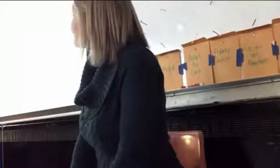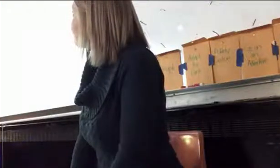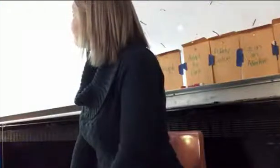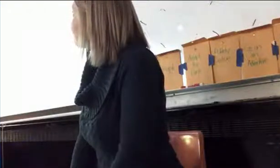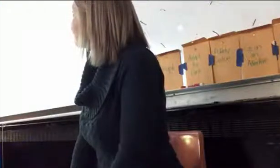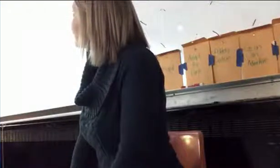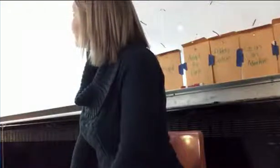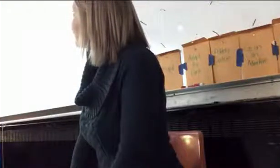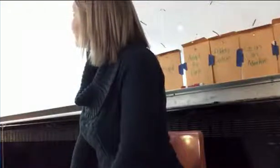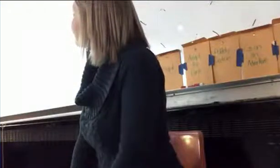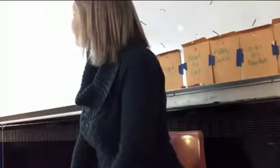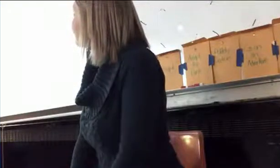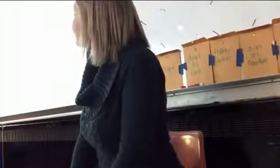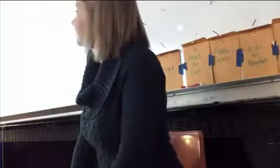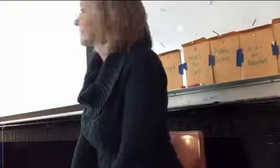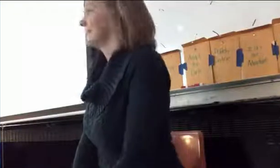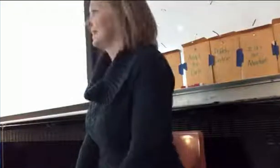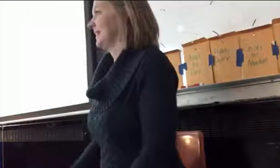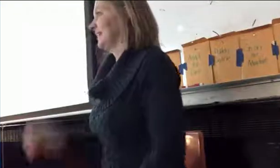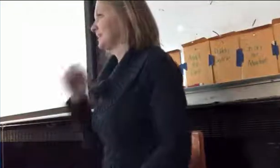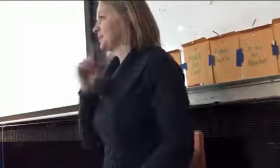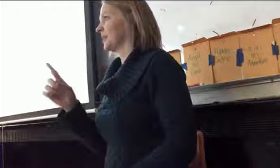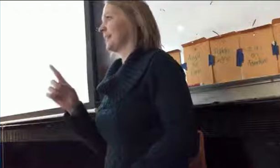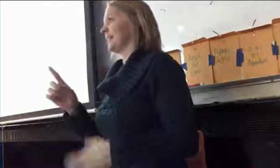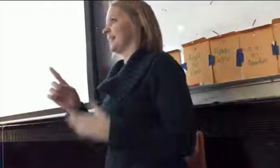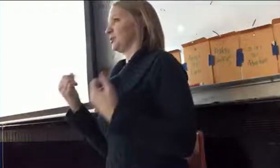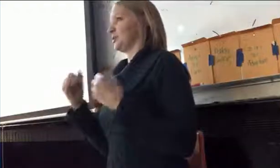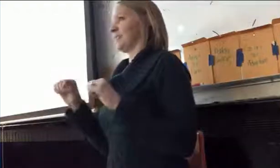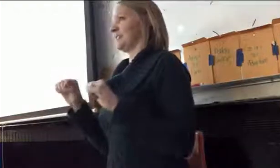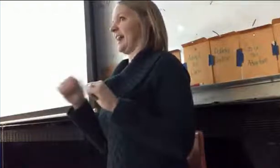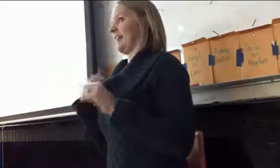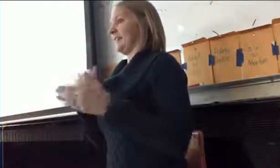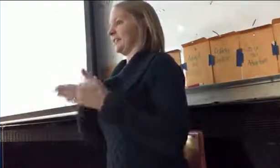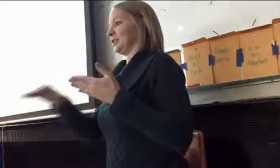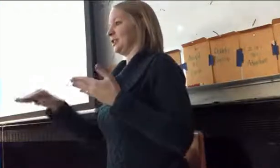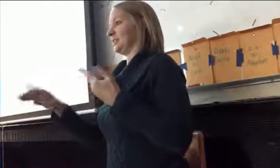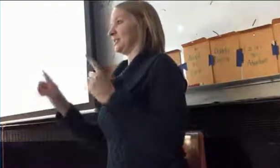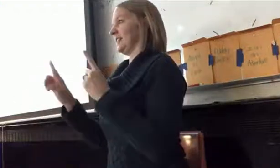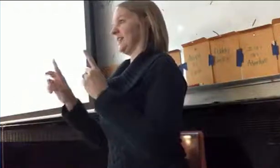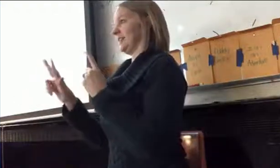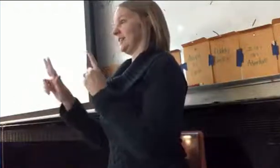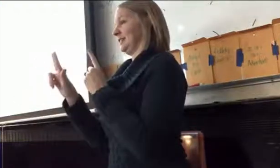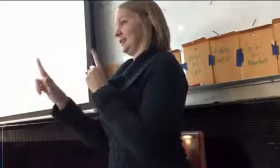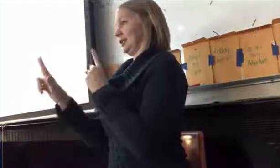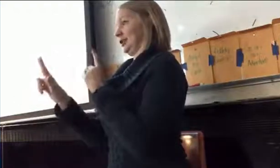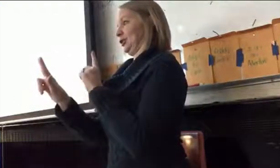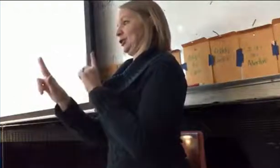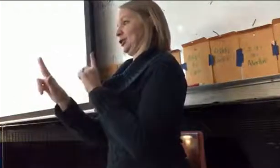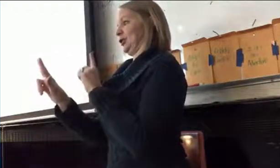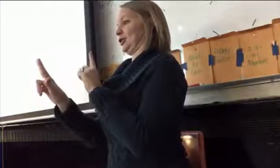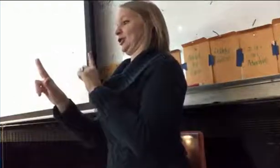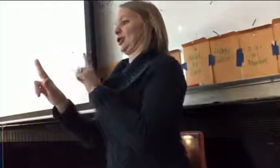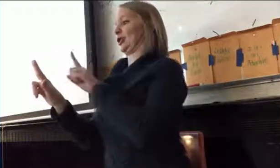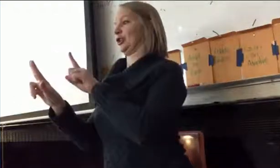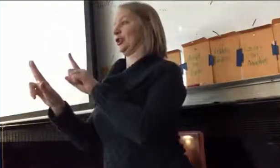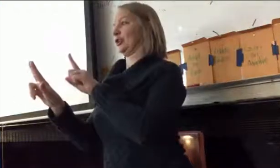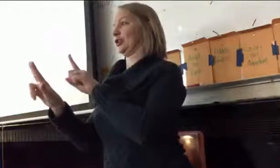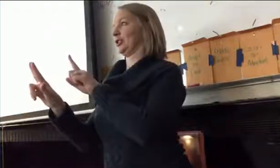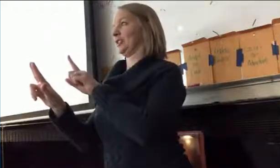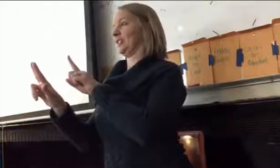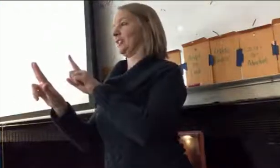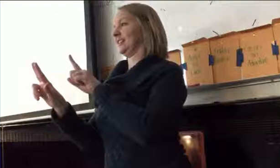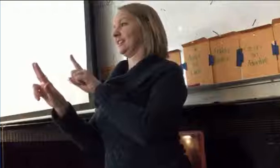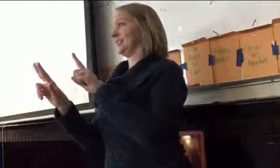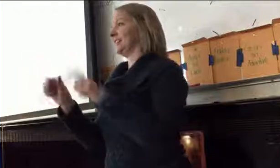he looks at his watch, but he's really making an excuse for turning just a little bit more to the